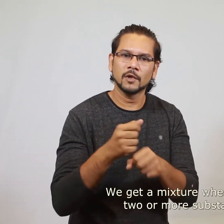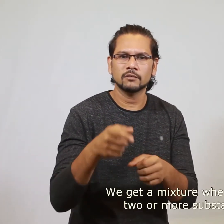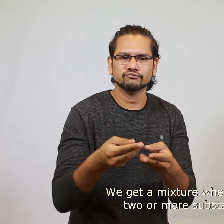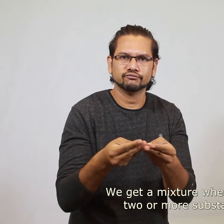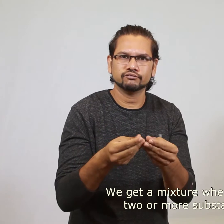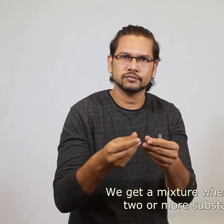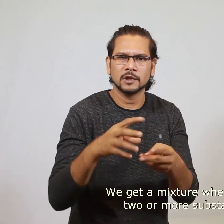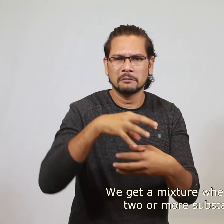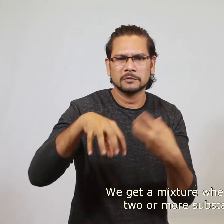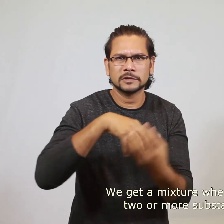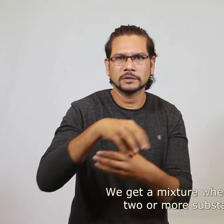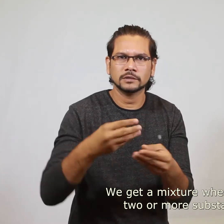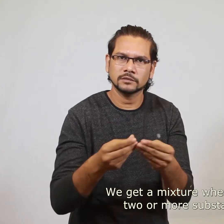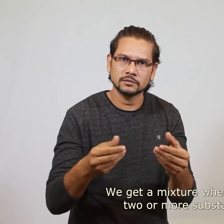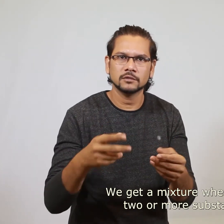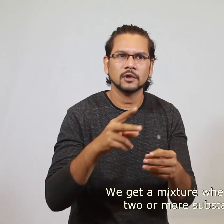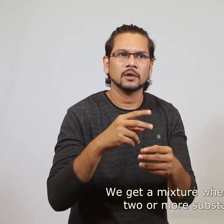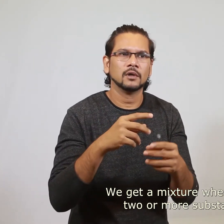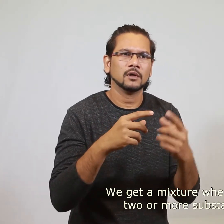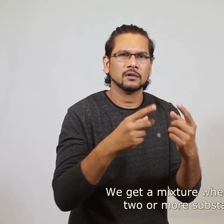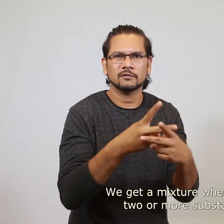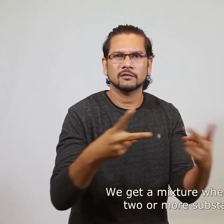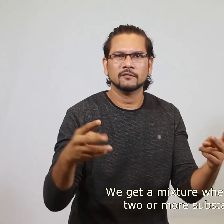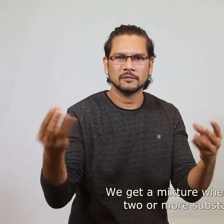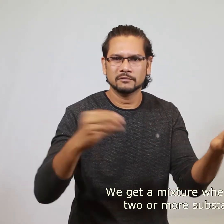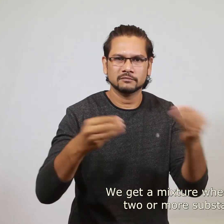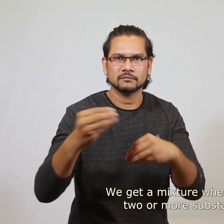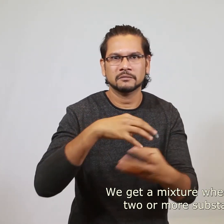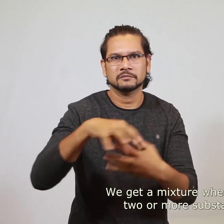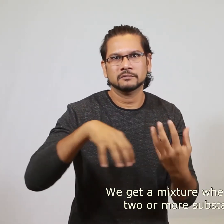We get a mixture when we mix two or more substances.